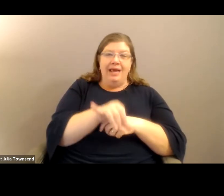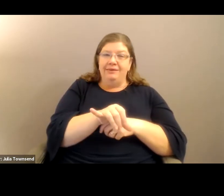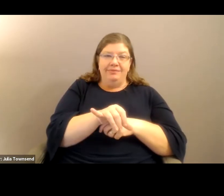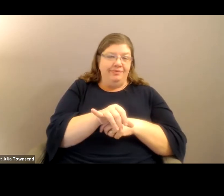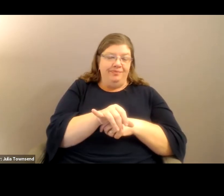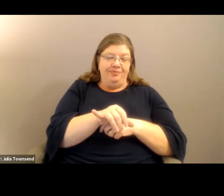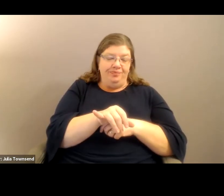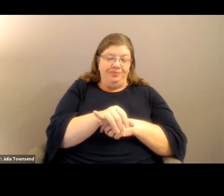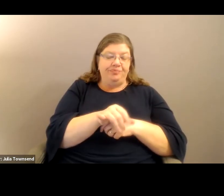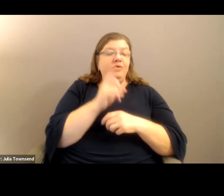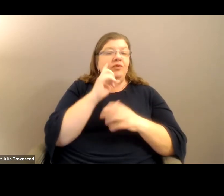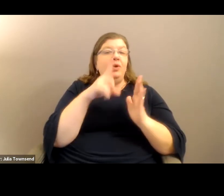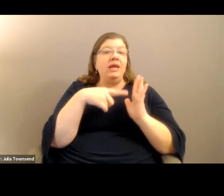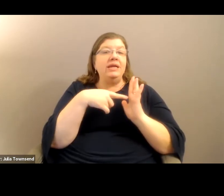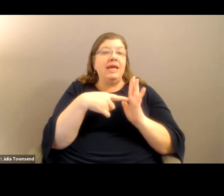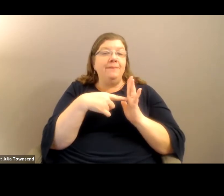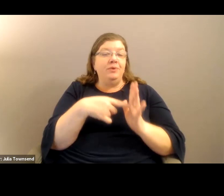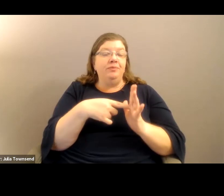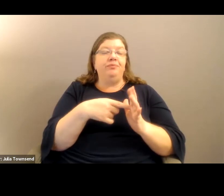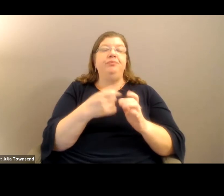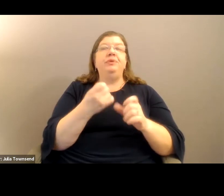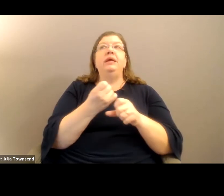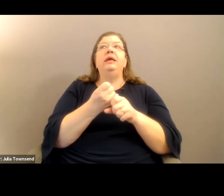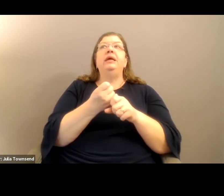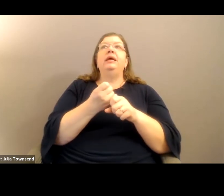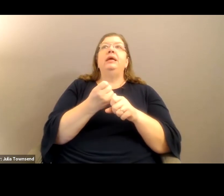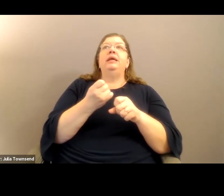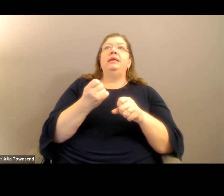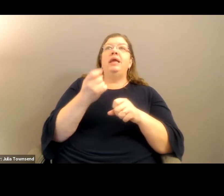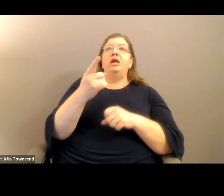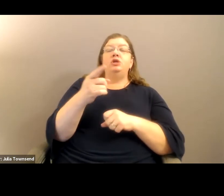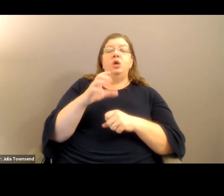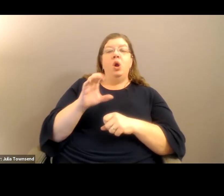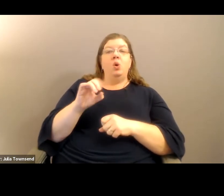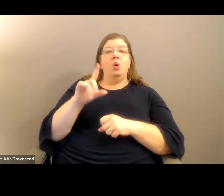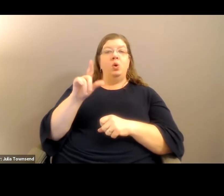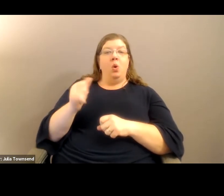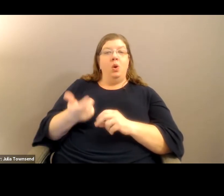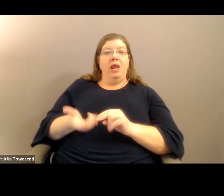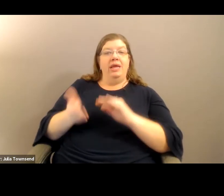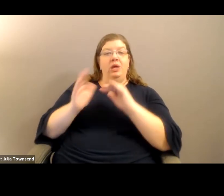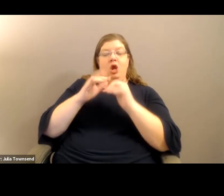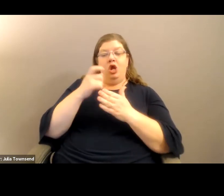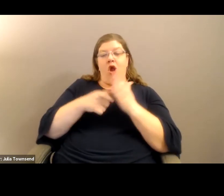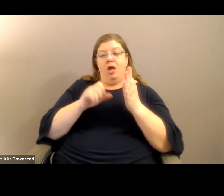example, next year there's a COLA increase. So COLA is your cost of living adjustment